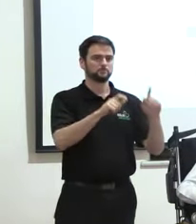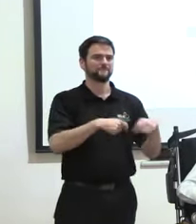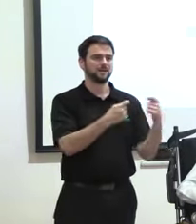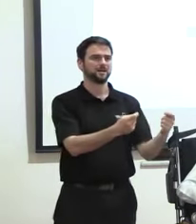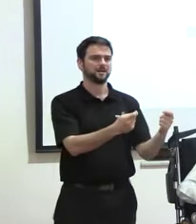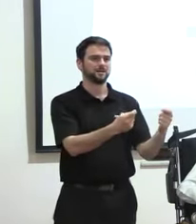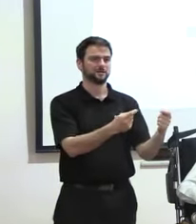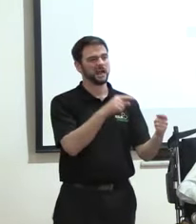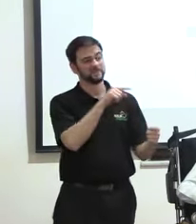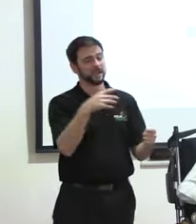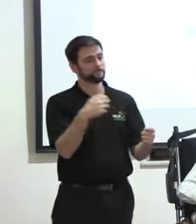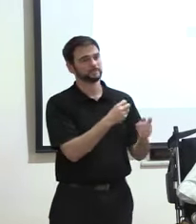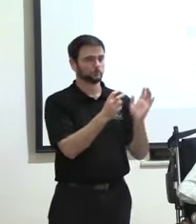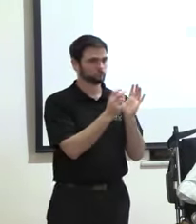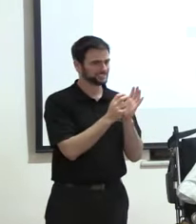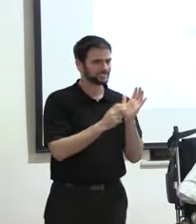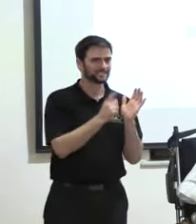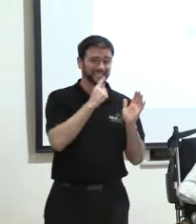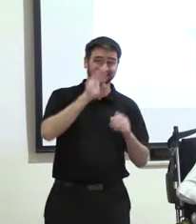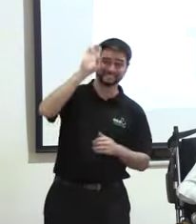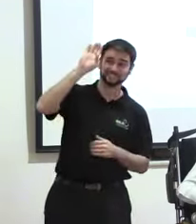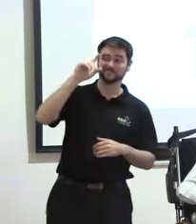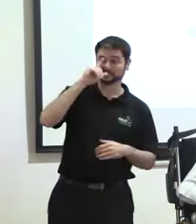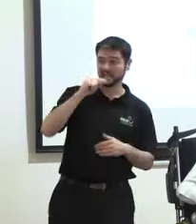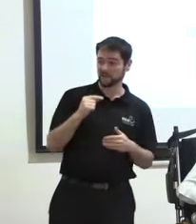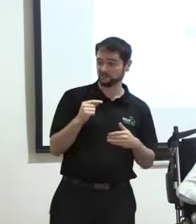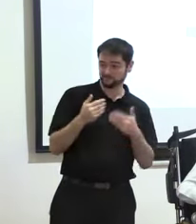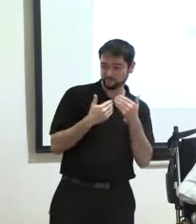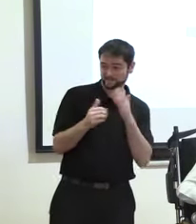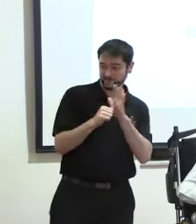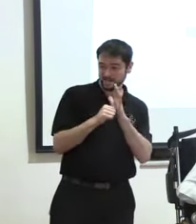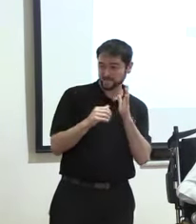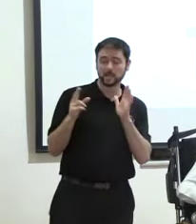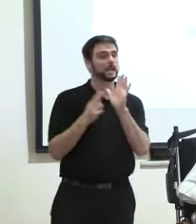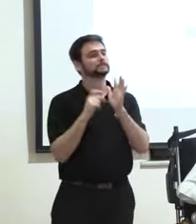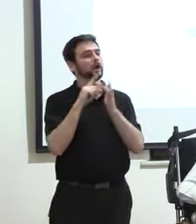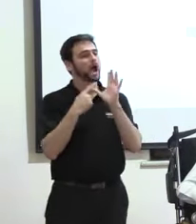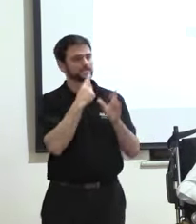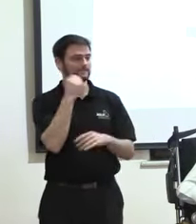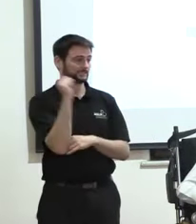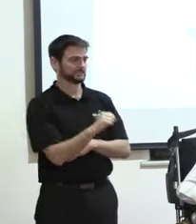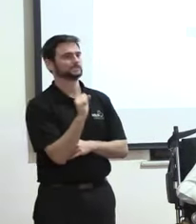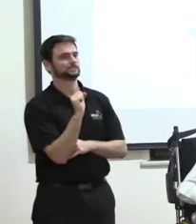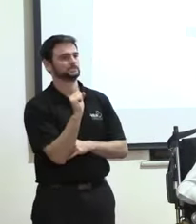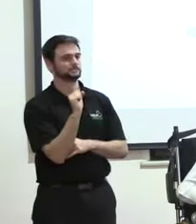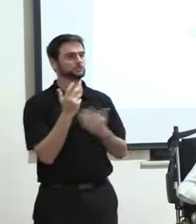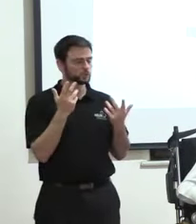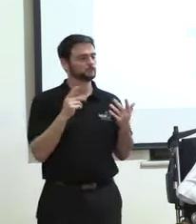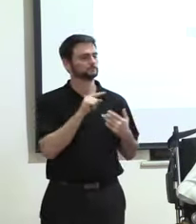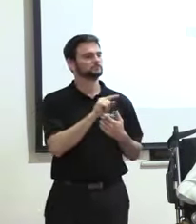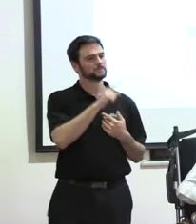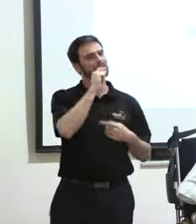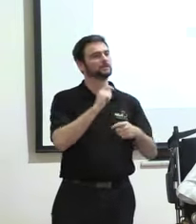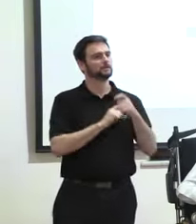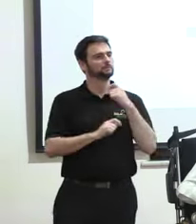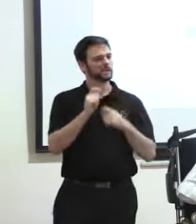have to be registered with the NDIS. And if the plan management provider registers with the NDIS, again, it